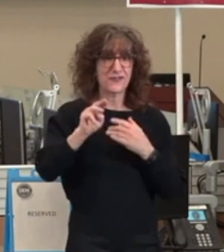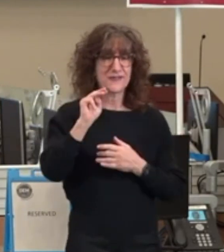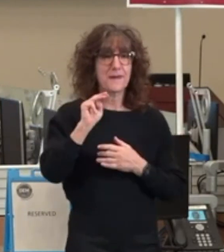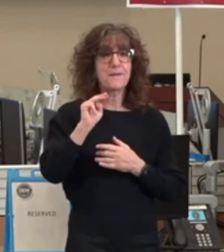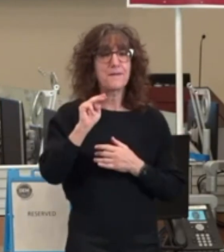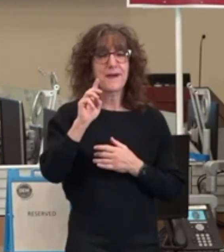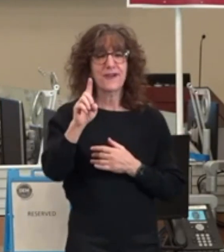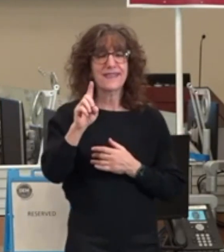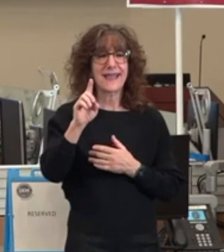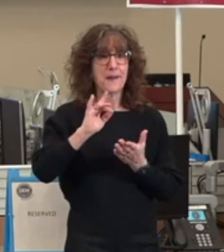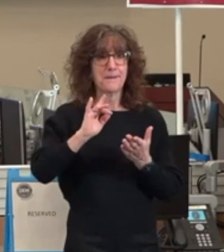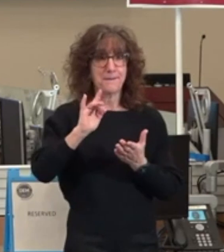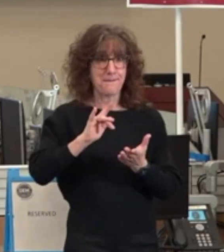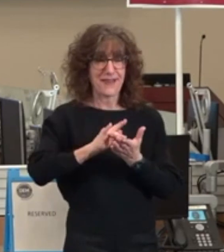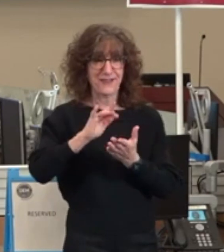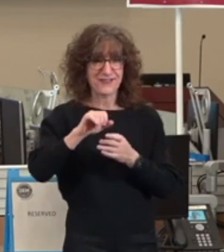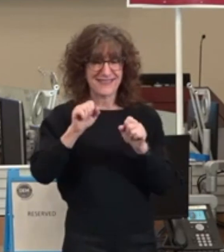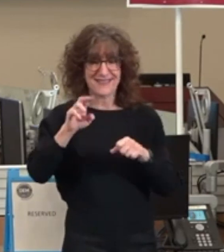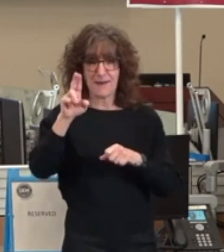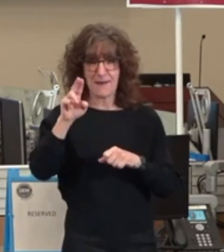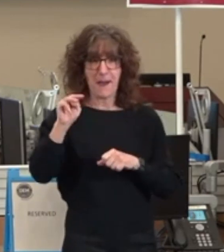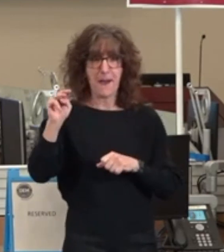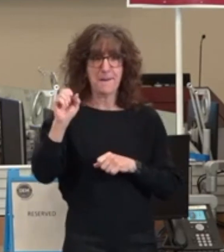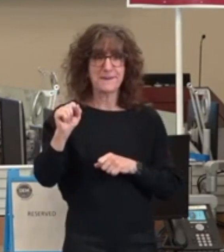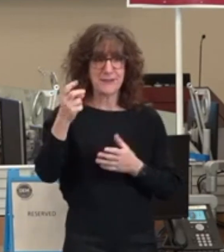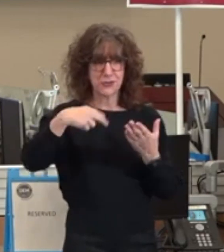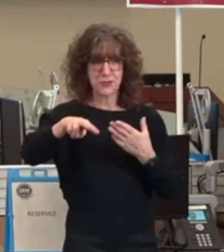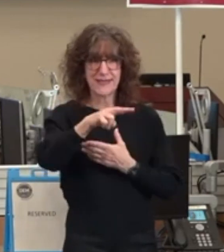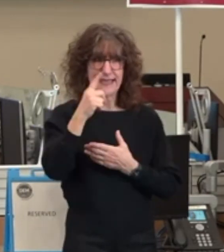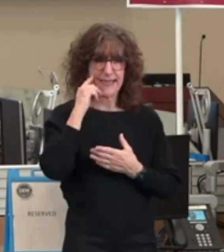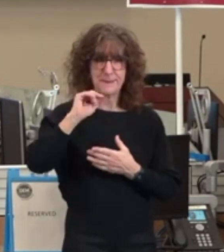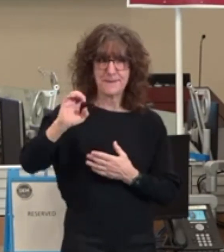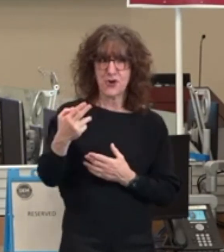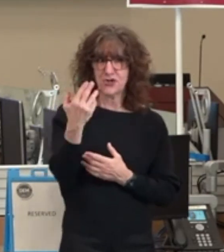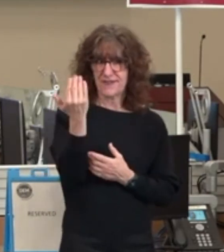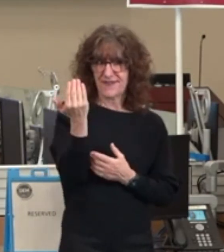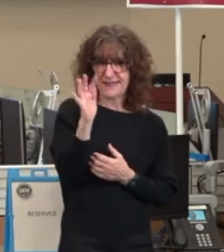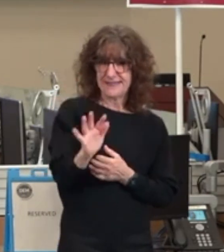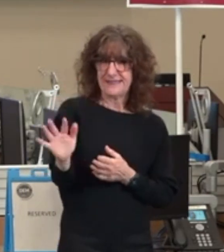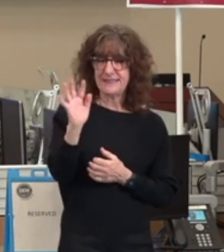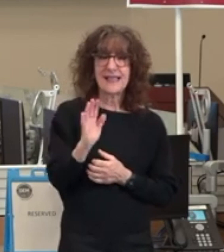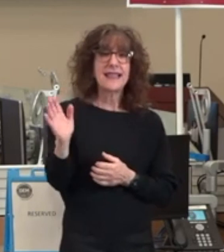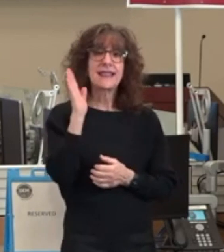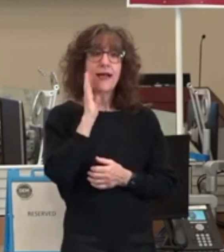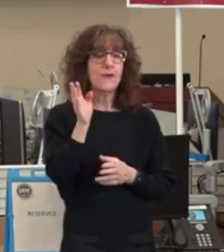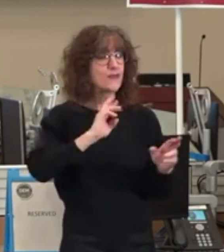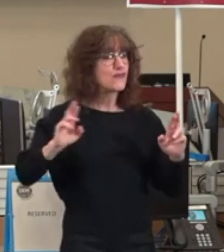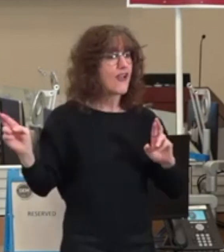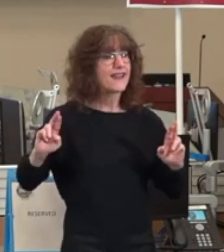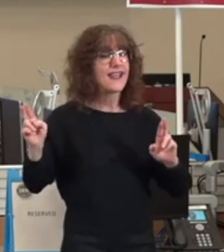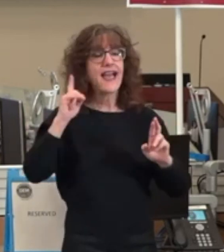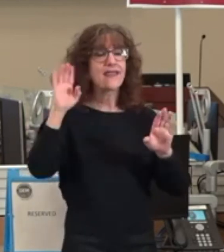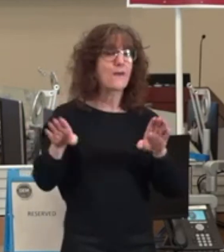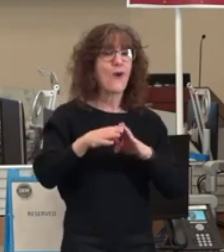able to, in 2 weeks from this time, I'm told that about March 15th, that they are going to be rip-roaring ready to go, and